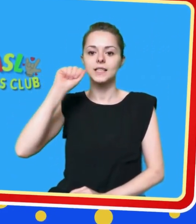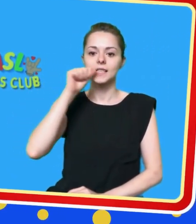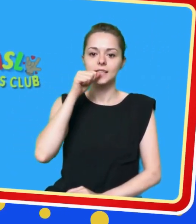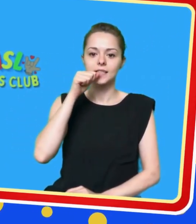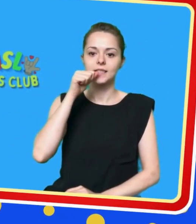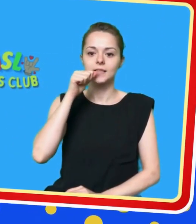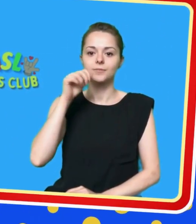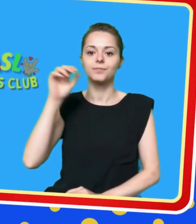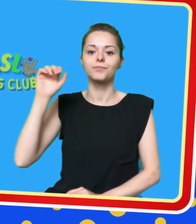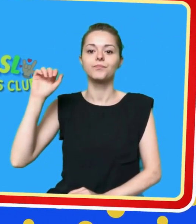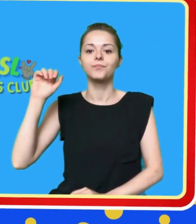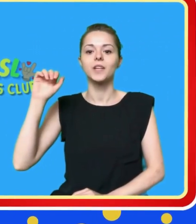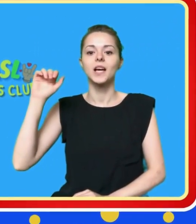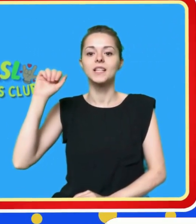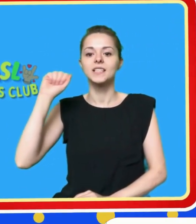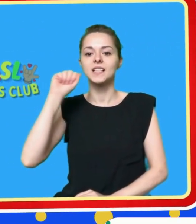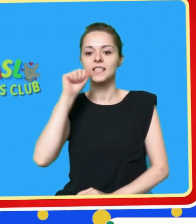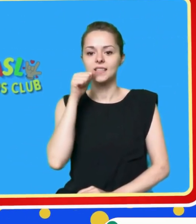Try to guess this food.